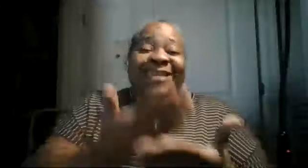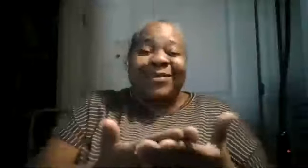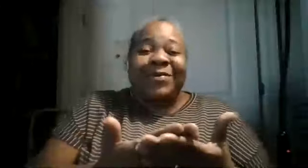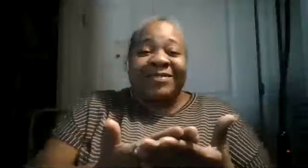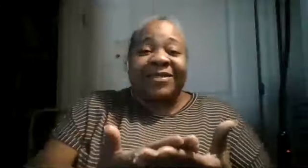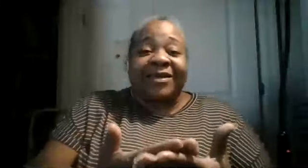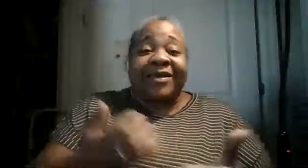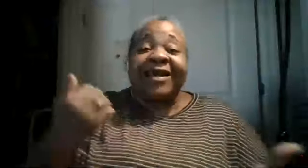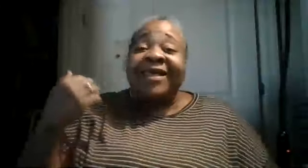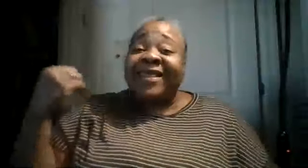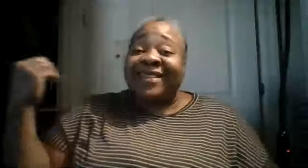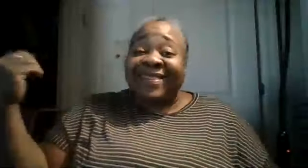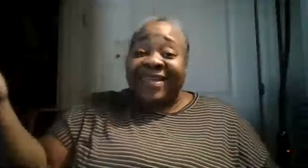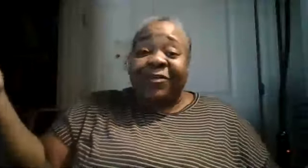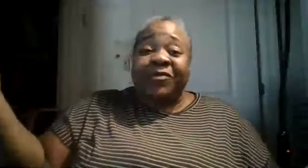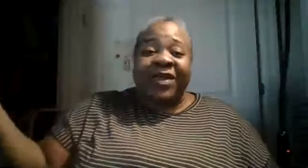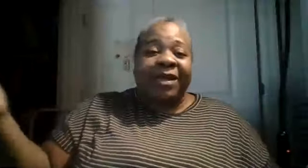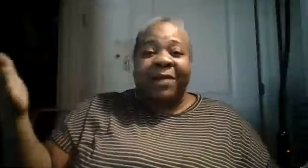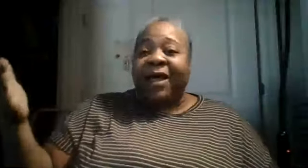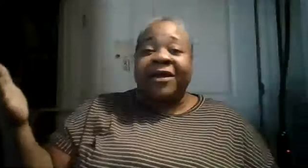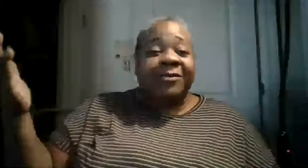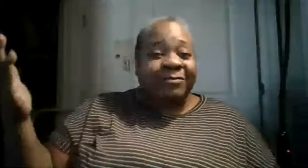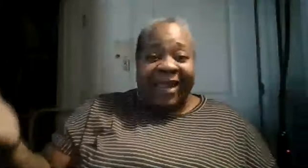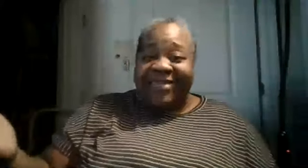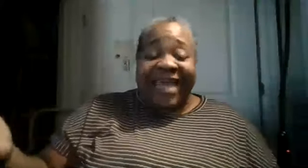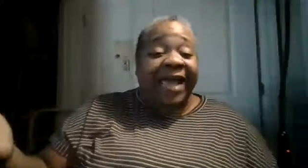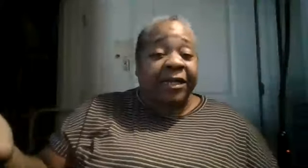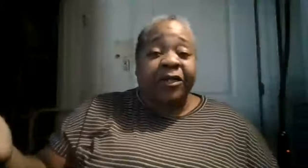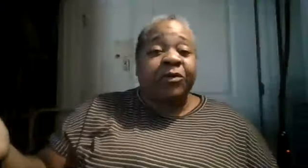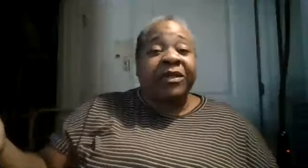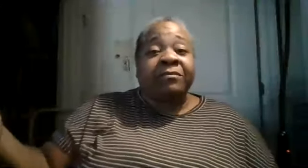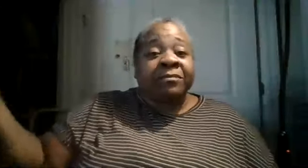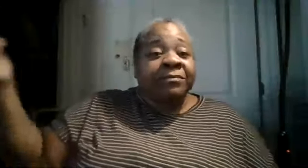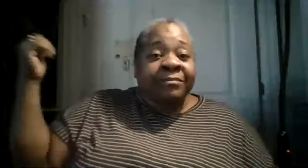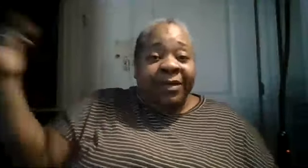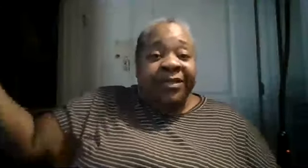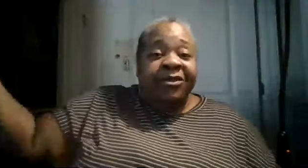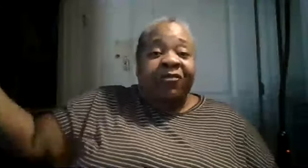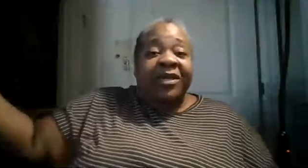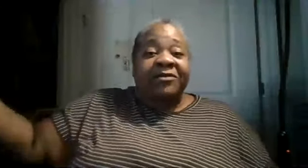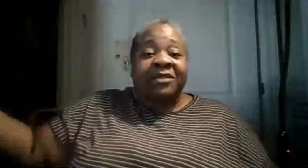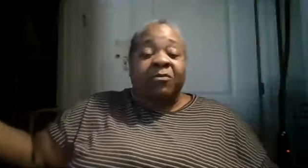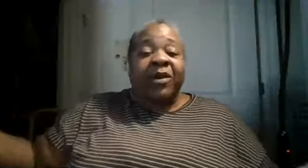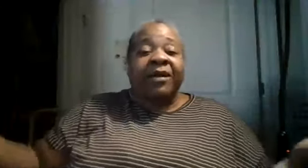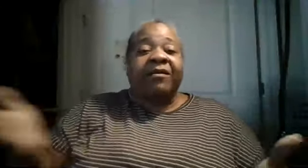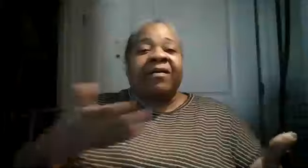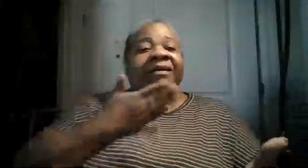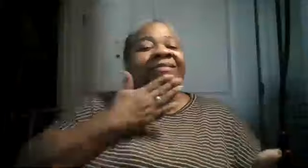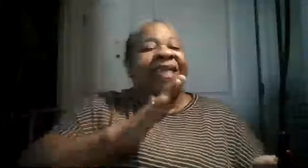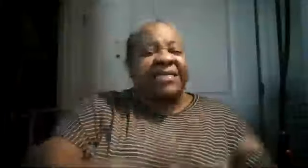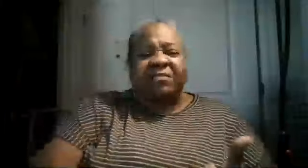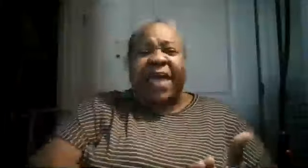you is good. The other thing, I'm not going to exactly do it, but it's over here somewhere. That's